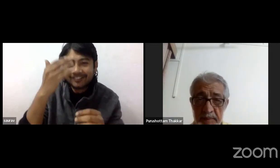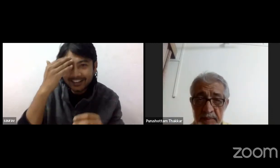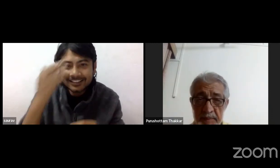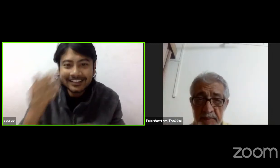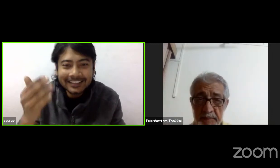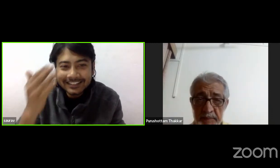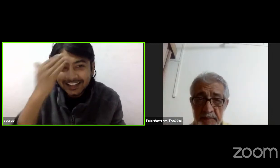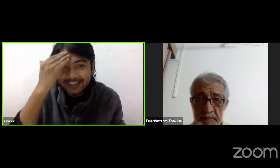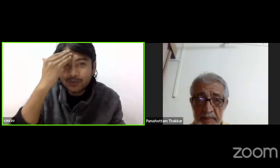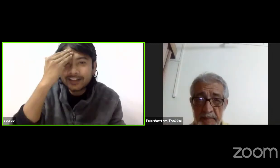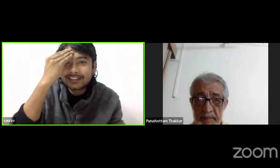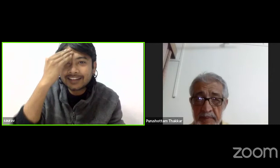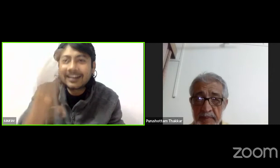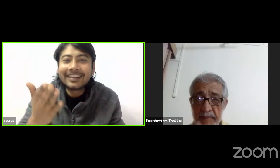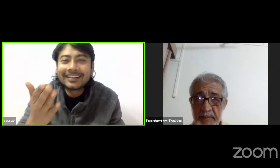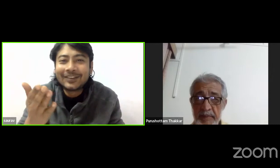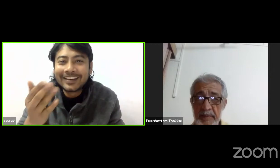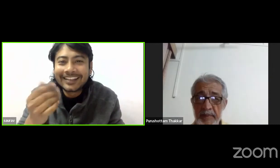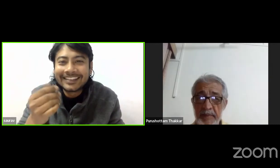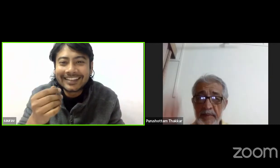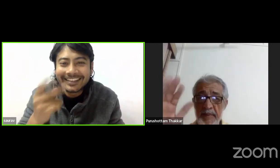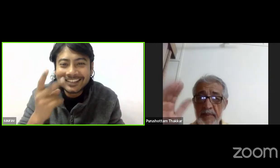Mataji, he's holding his hand like doing like this. I need to